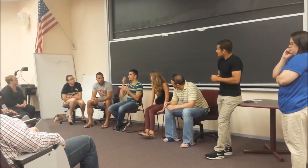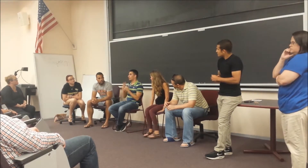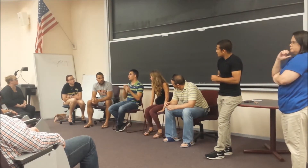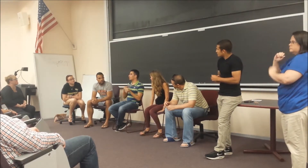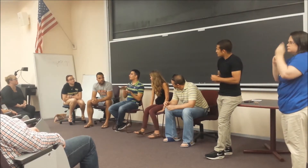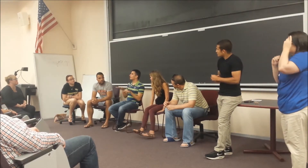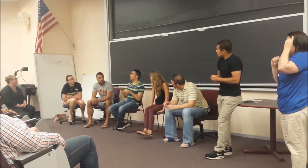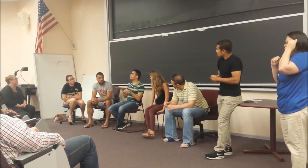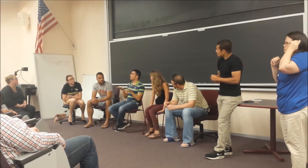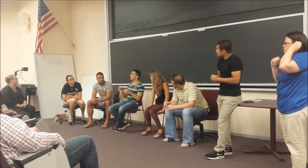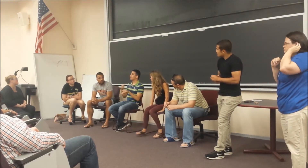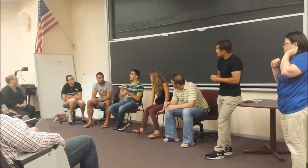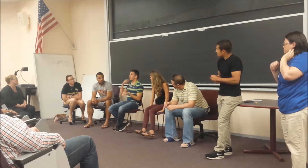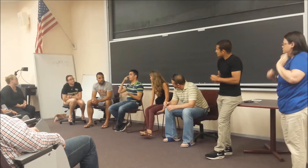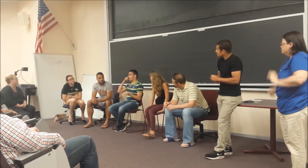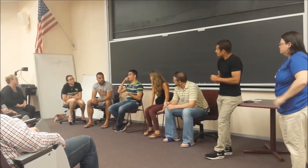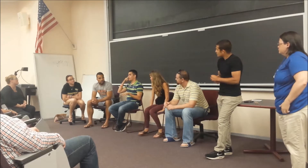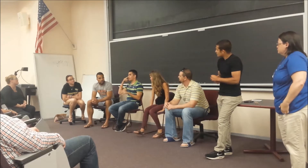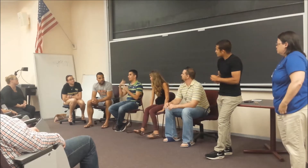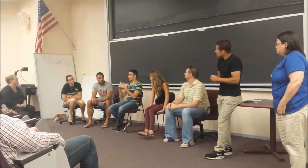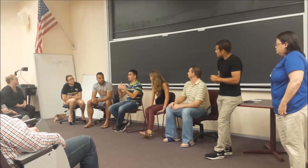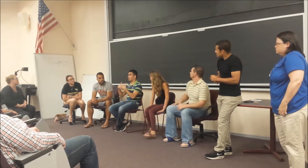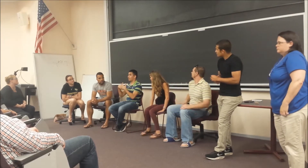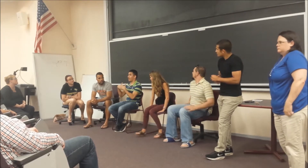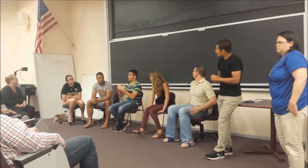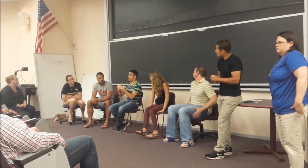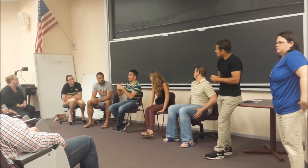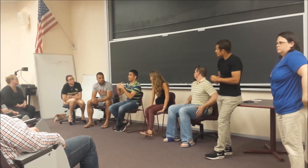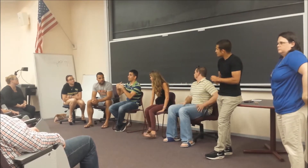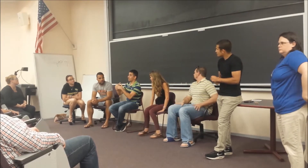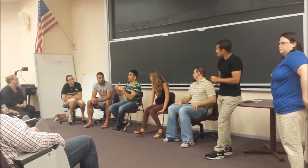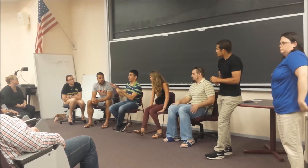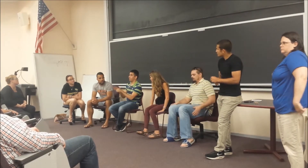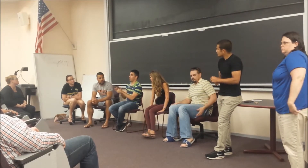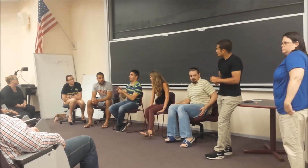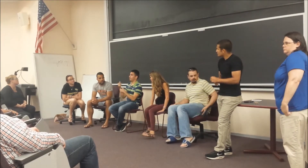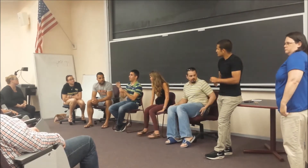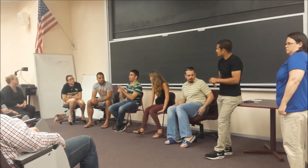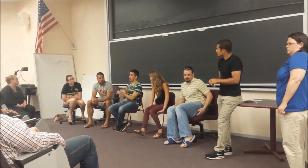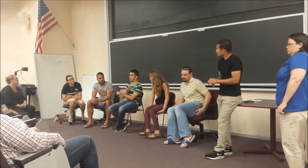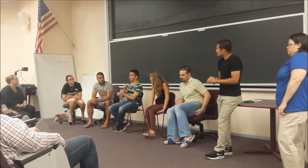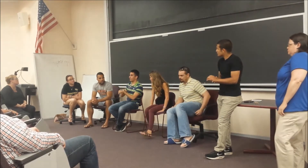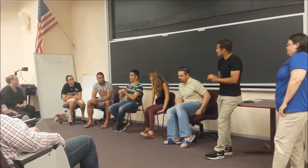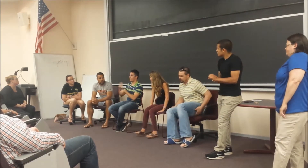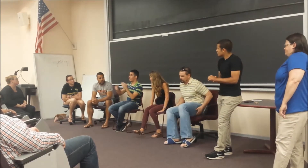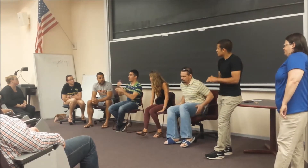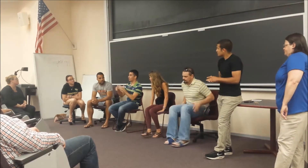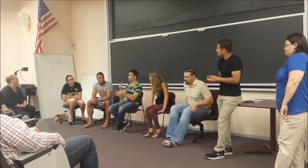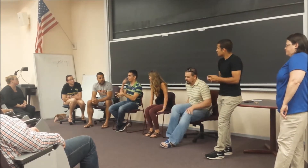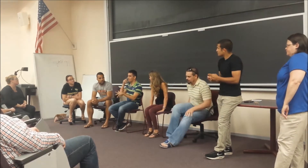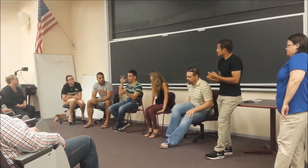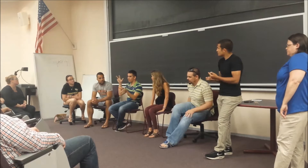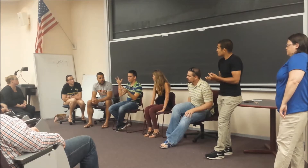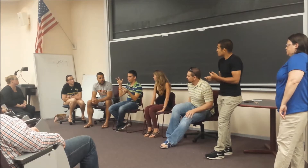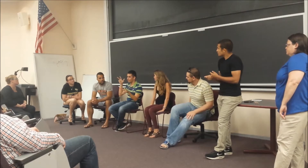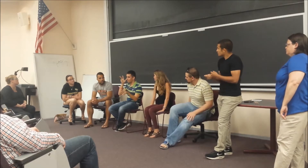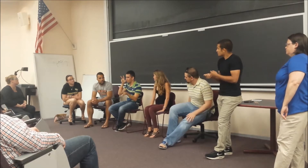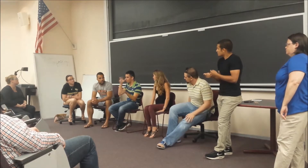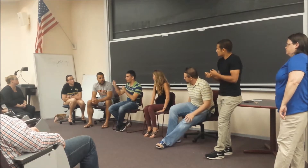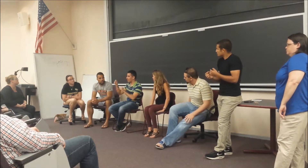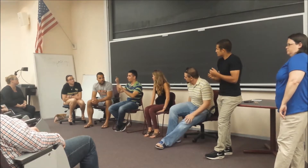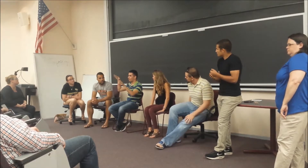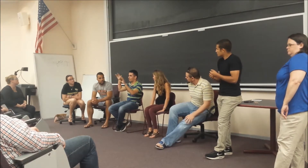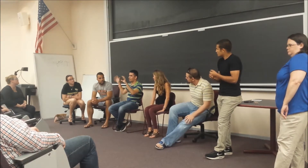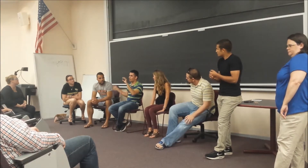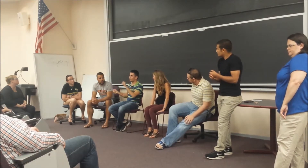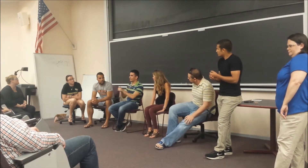You know, what is it's easy about my mind is everything like a big factor, the one engine that working full-time hours trying to